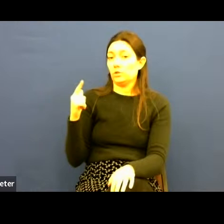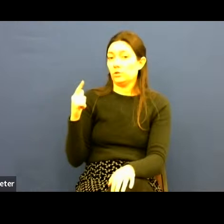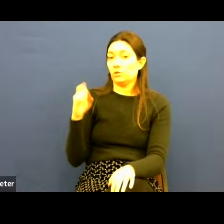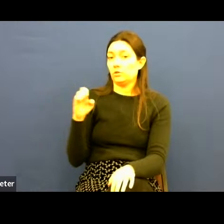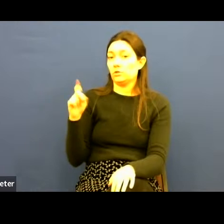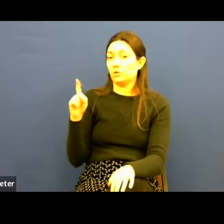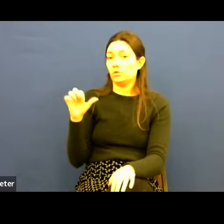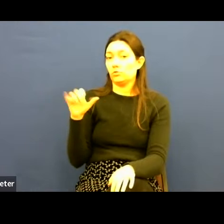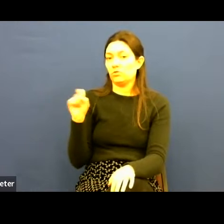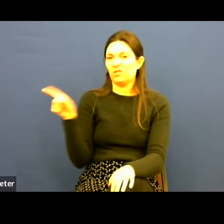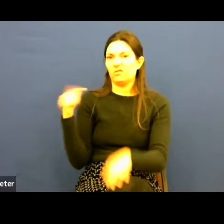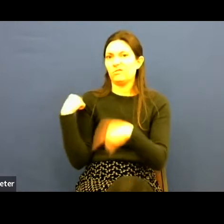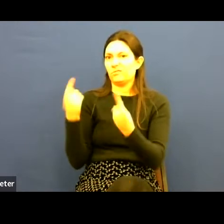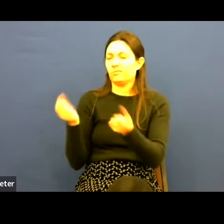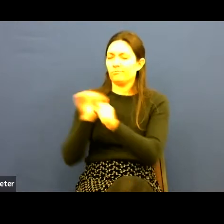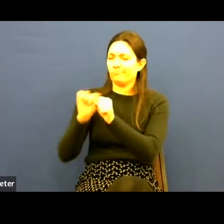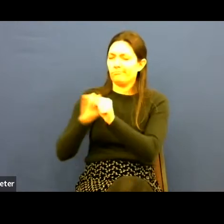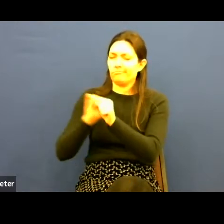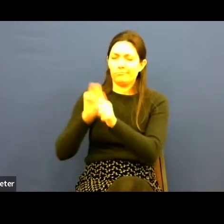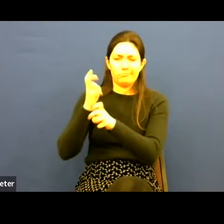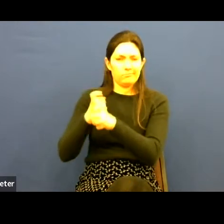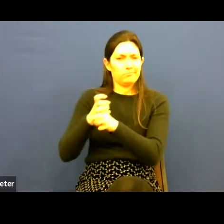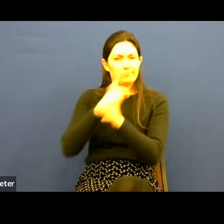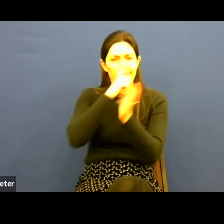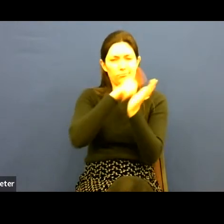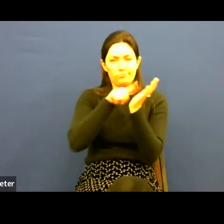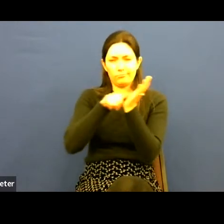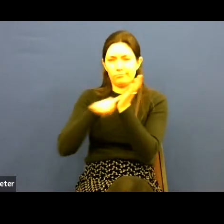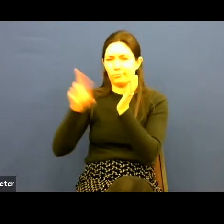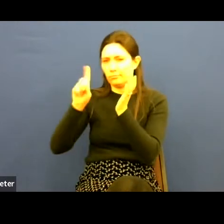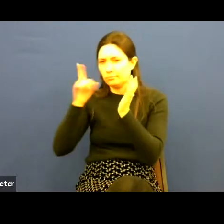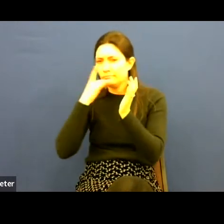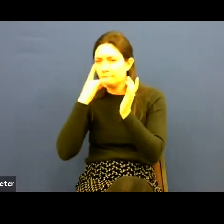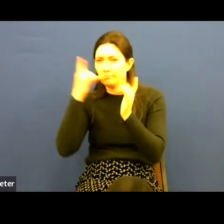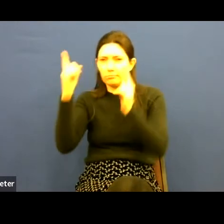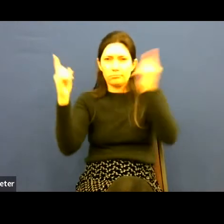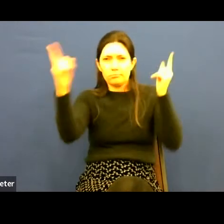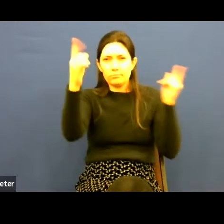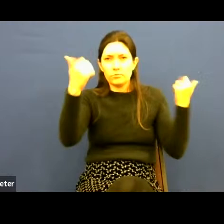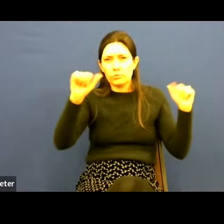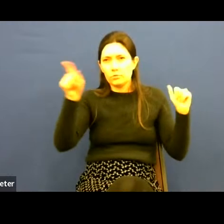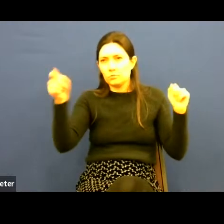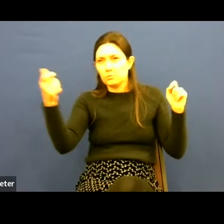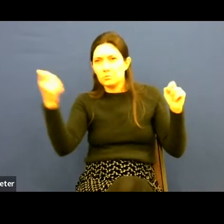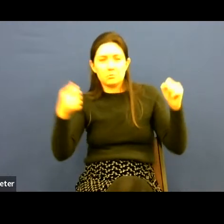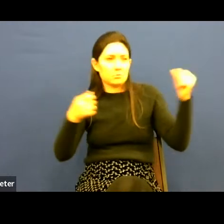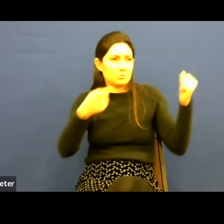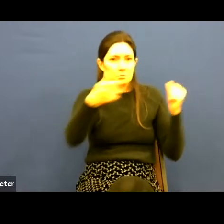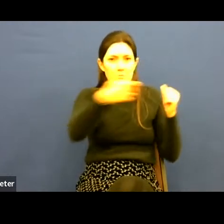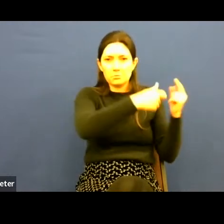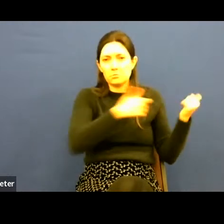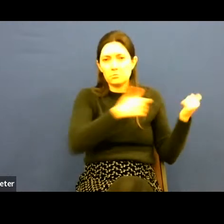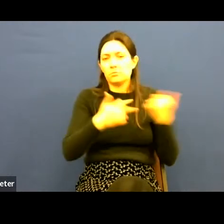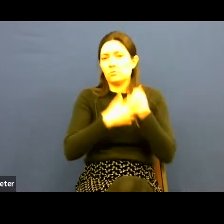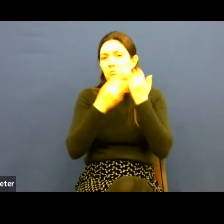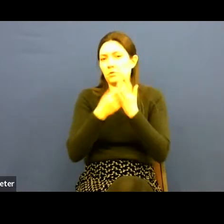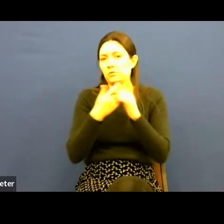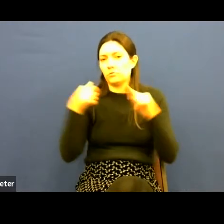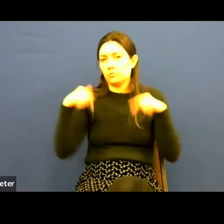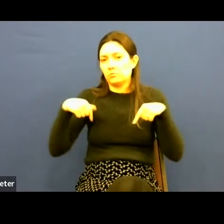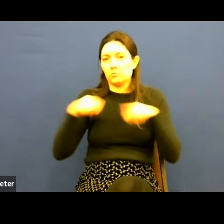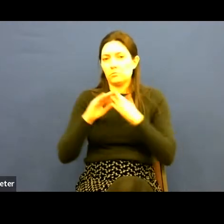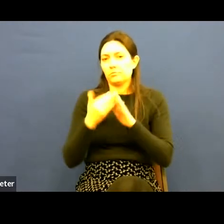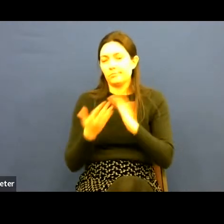and we've been going over this, trying to find as many ways to save money for the town as possible. So